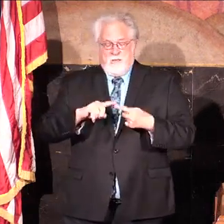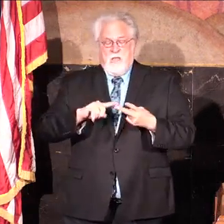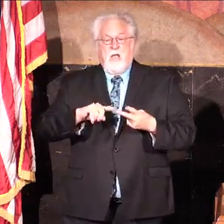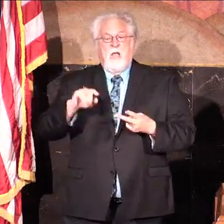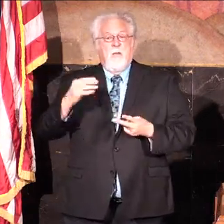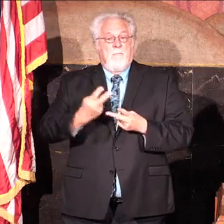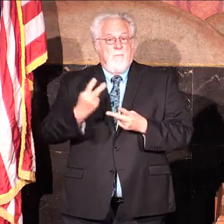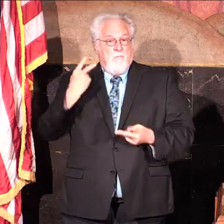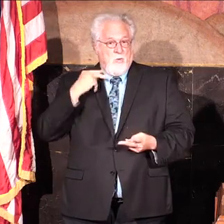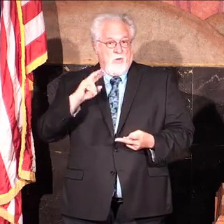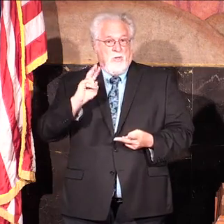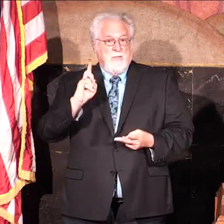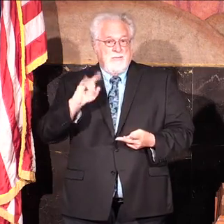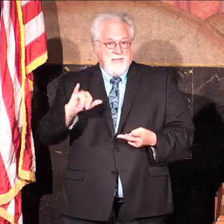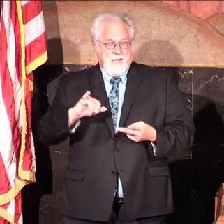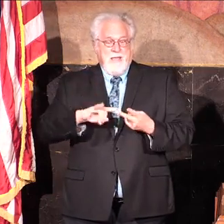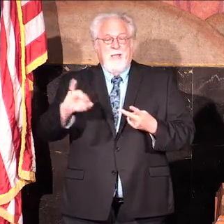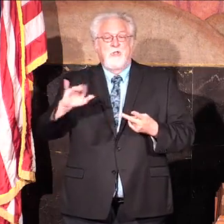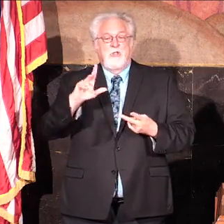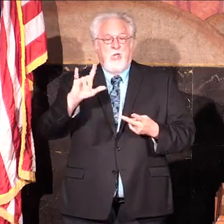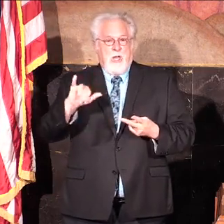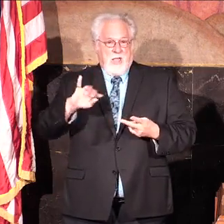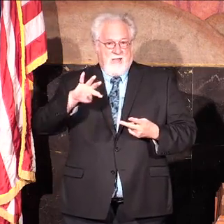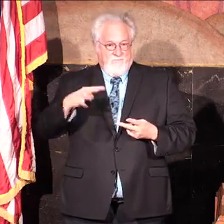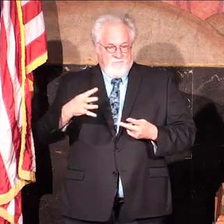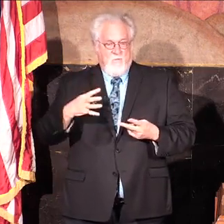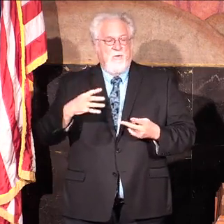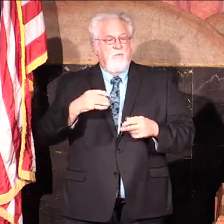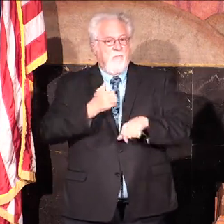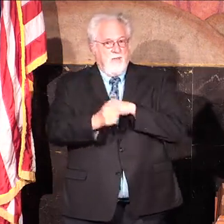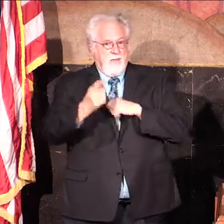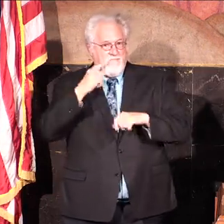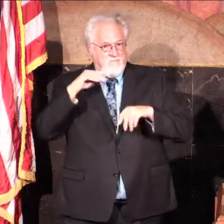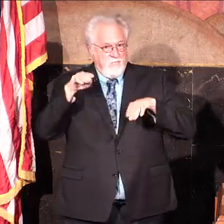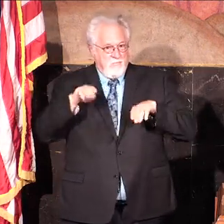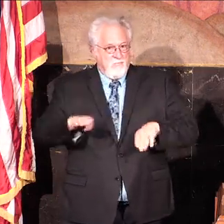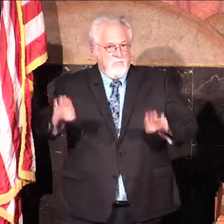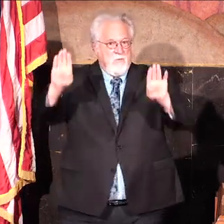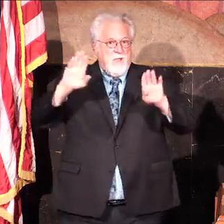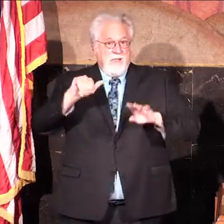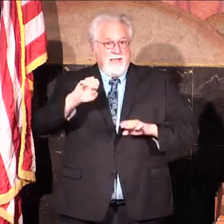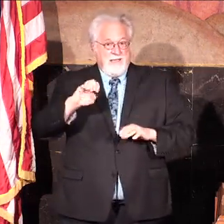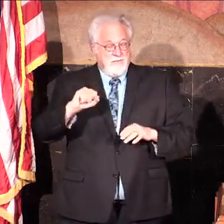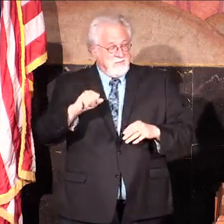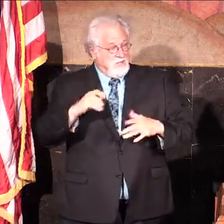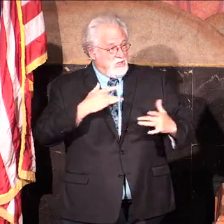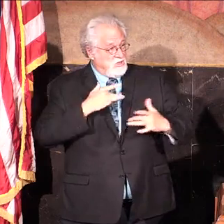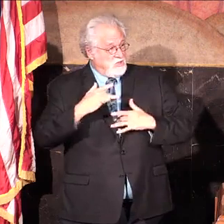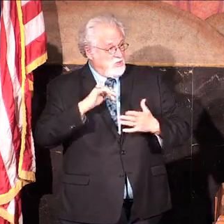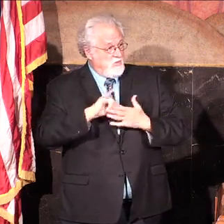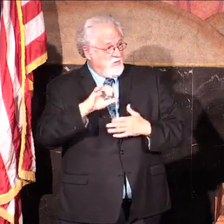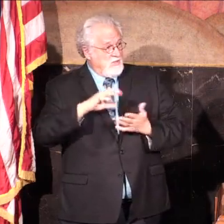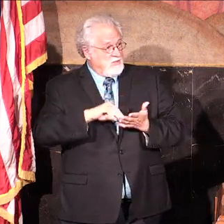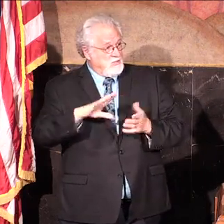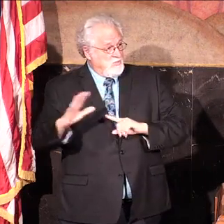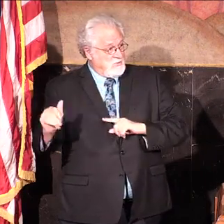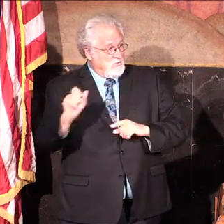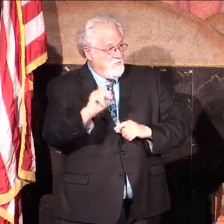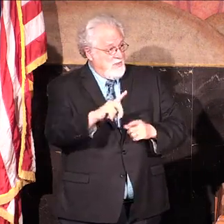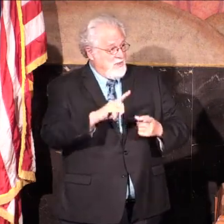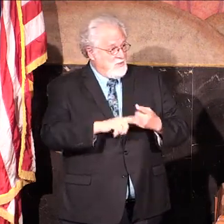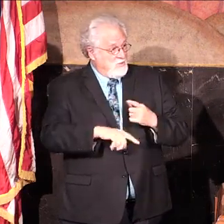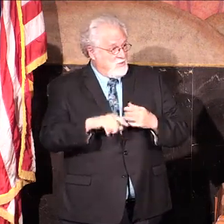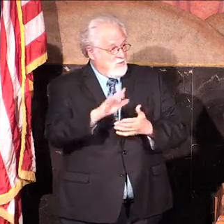being blamed, at least in part, for the surge in cases we saw, is there any concern that students moving back into dorms and back on campus could